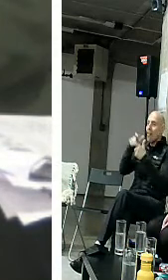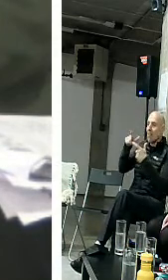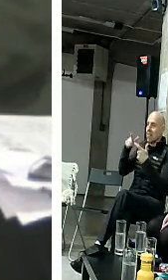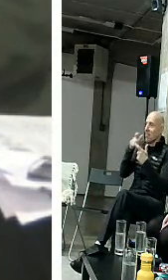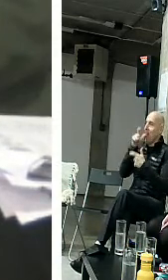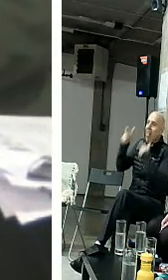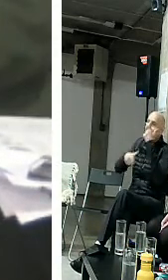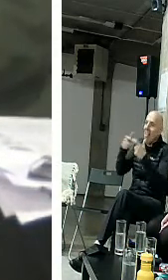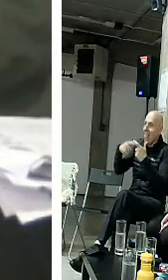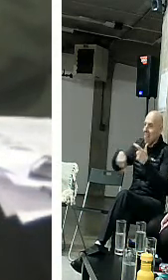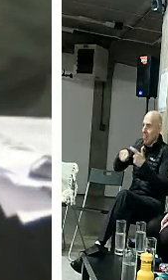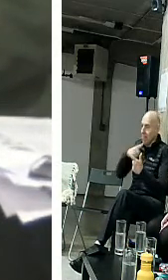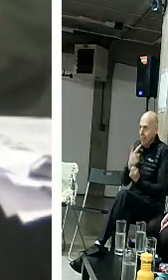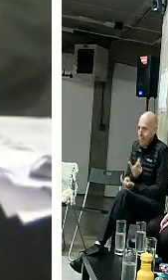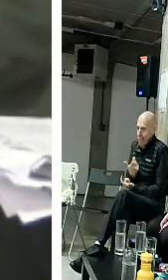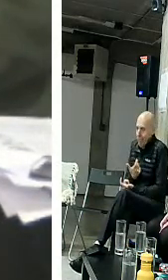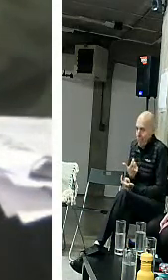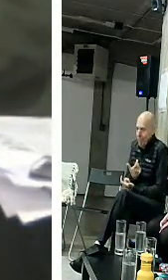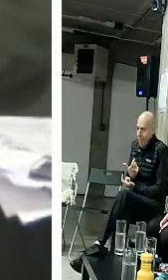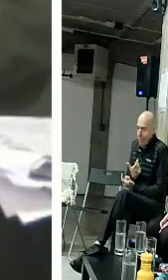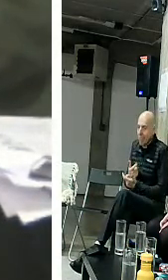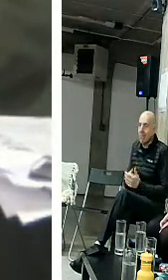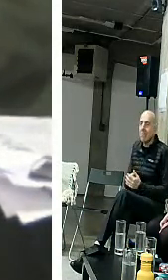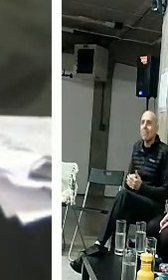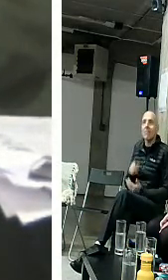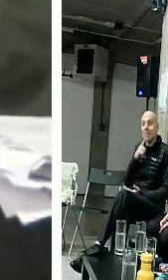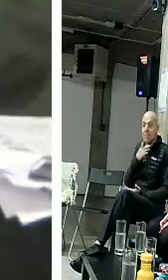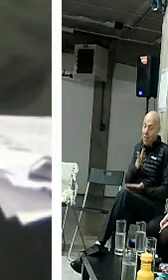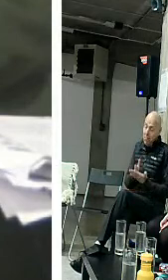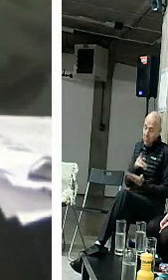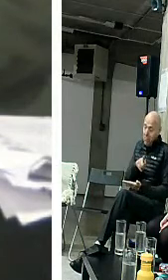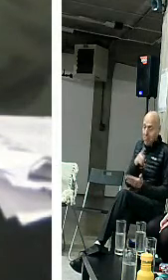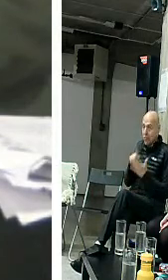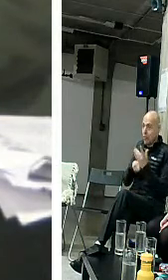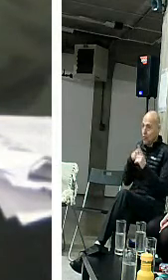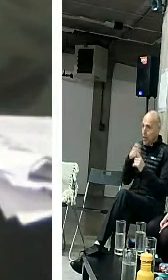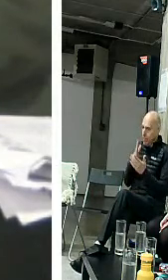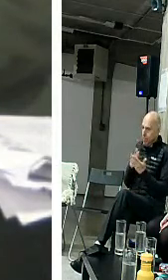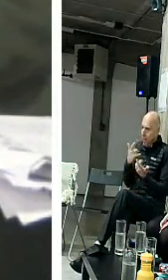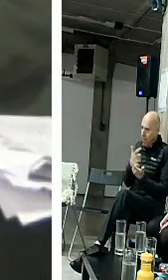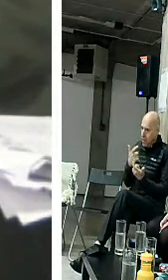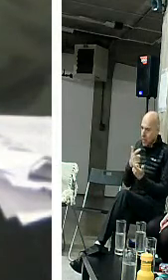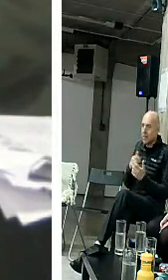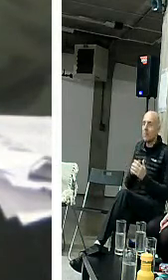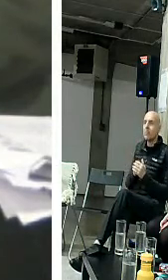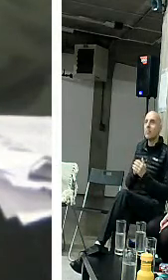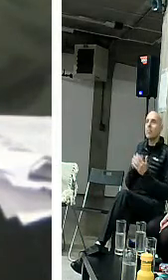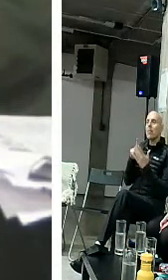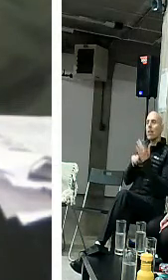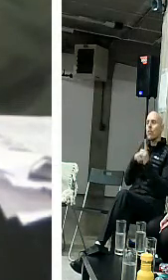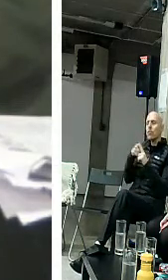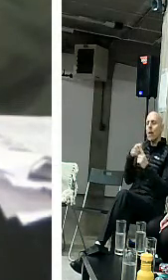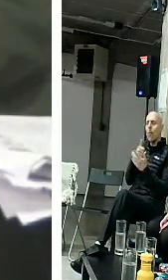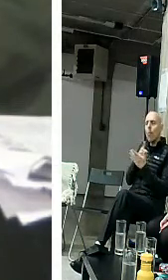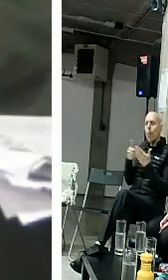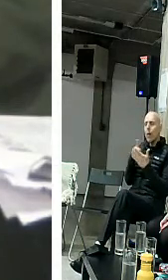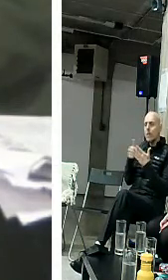me laugh too much. He was very funny. Jack was always a caring